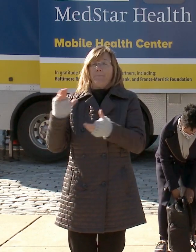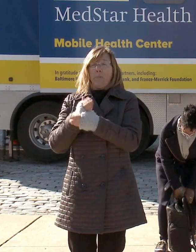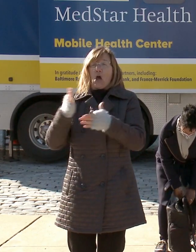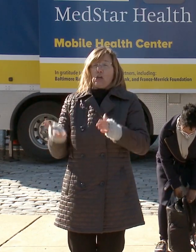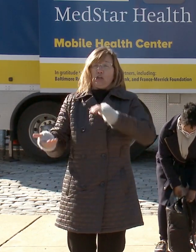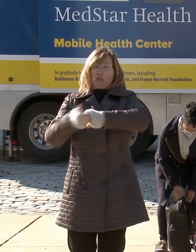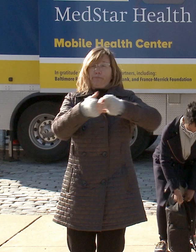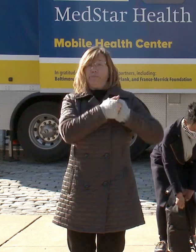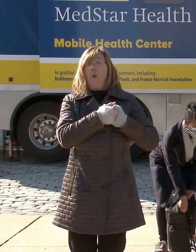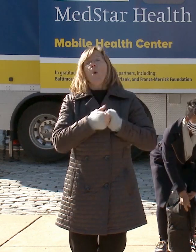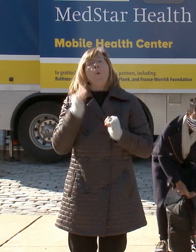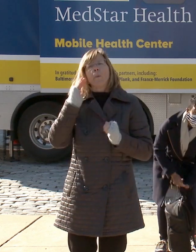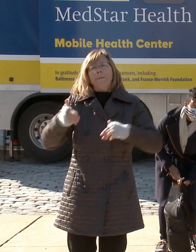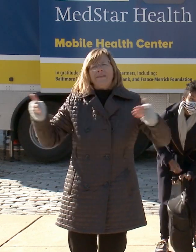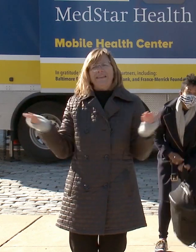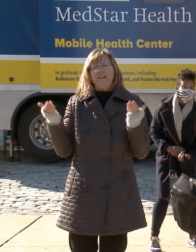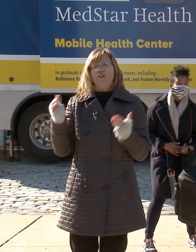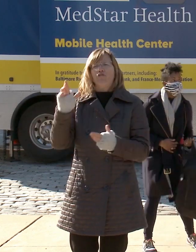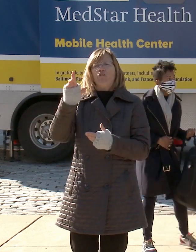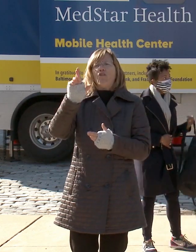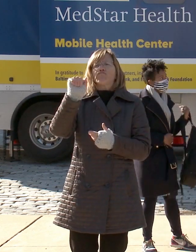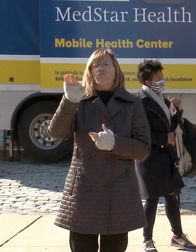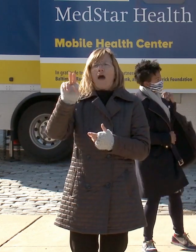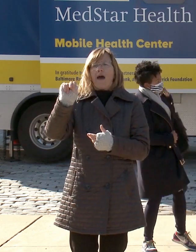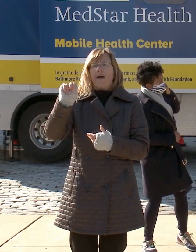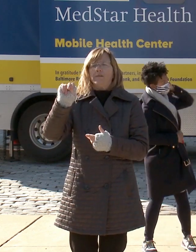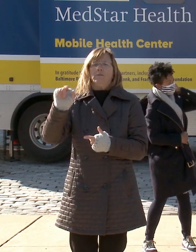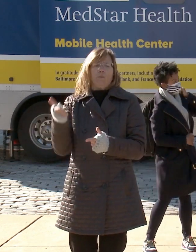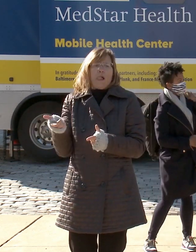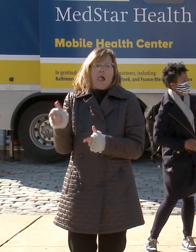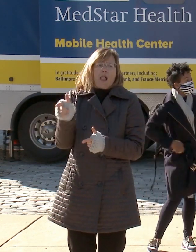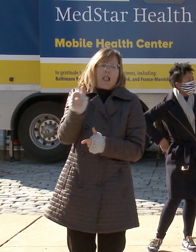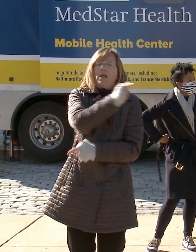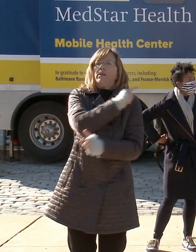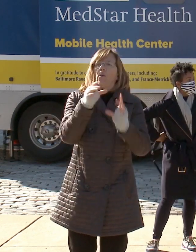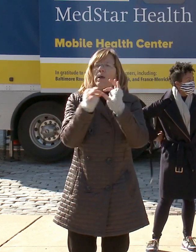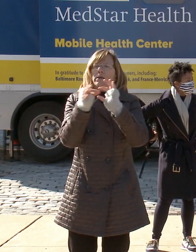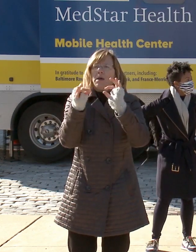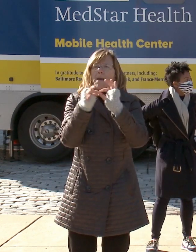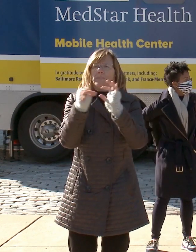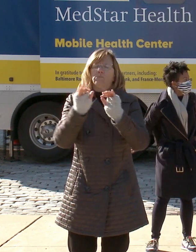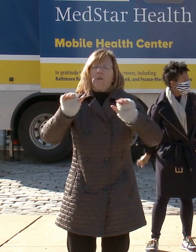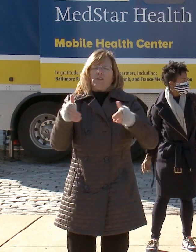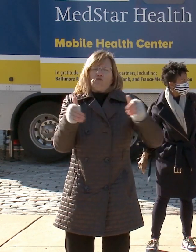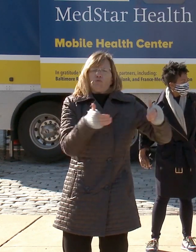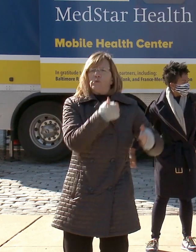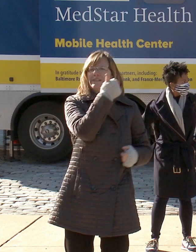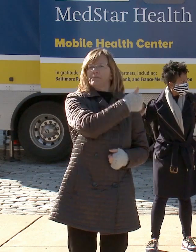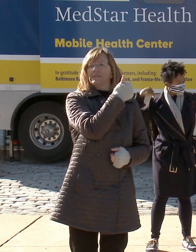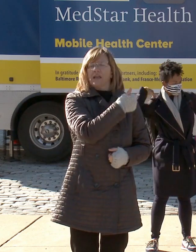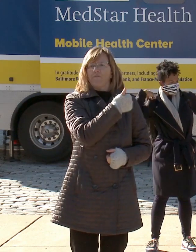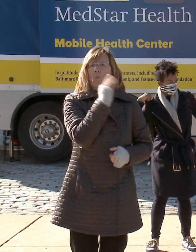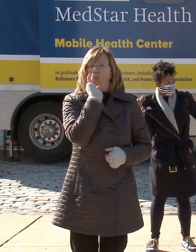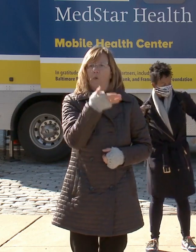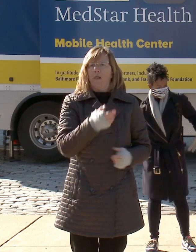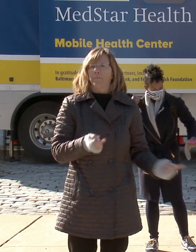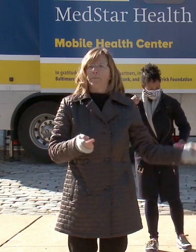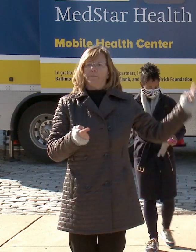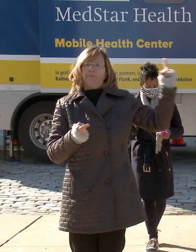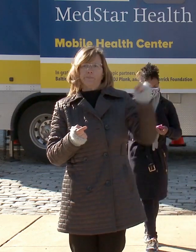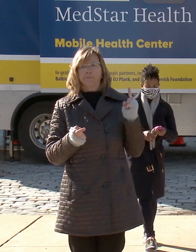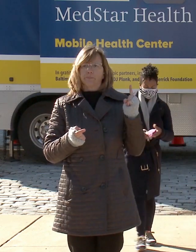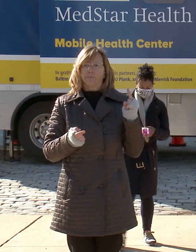We'll start with you, Ryan, and just go down the line with everyone and just introduce yourselves as you come up. Thank you very much.